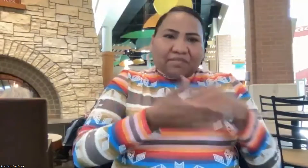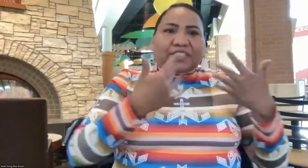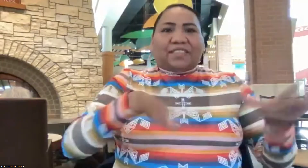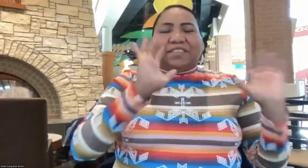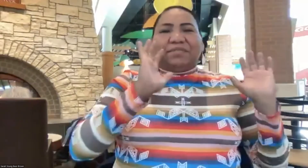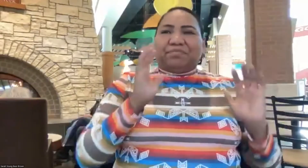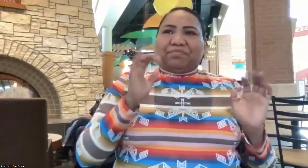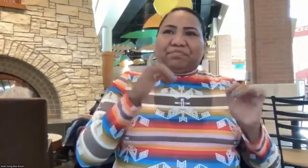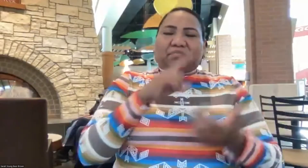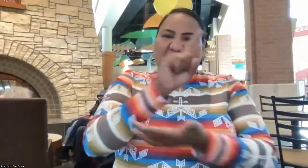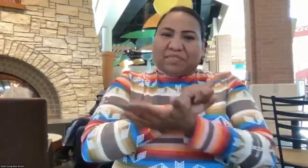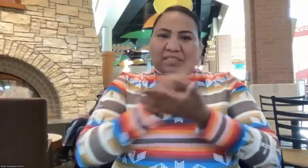in harmony with our traditions and customs.